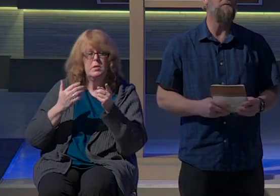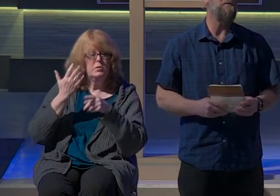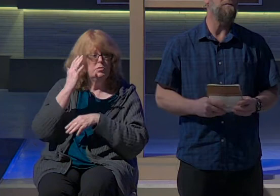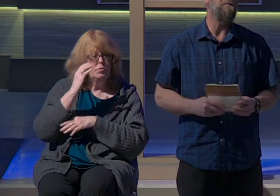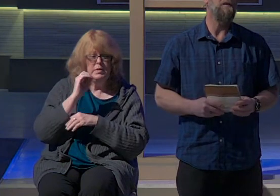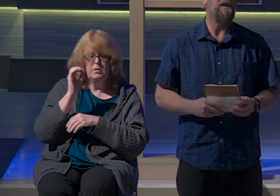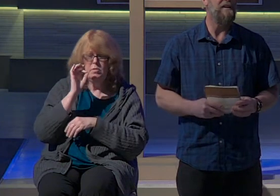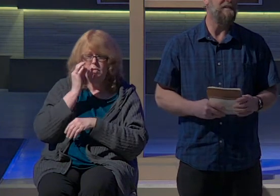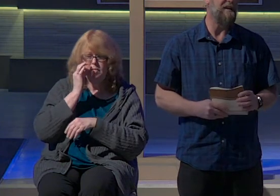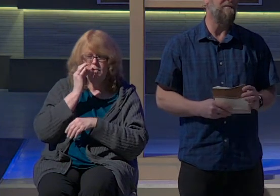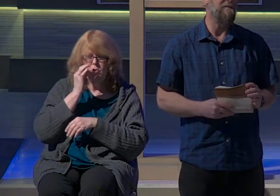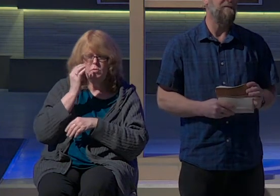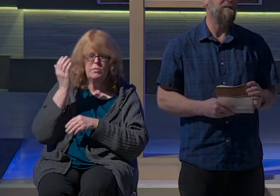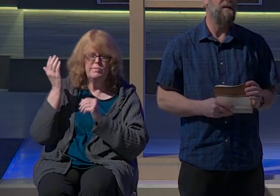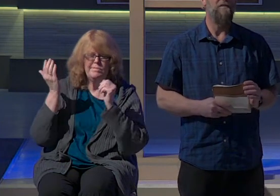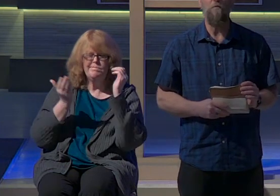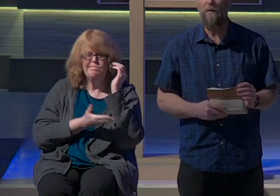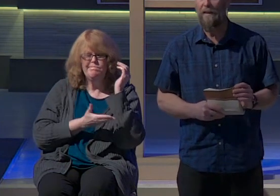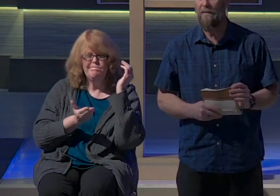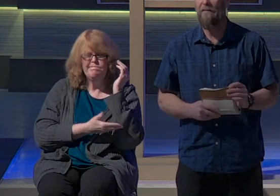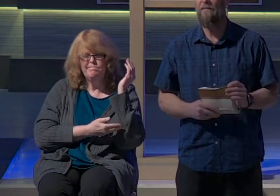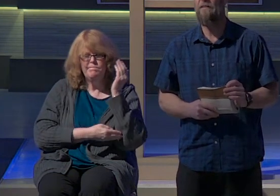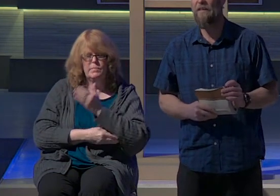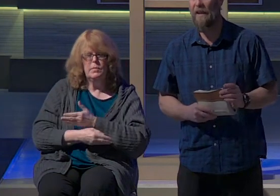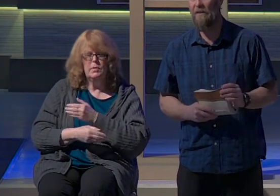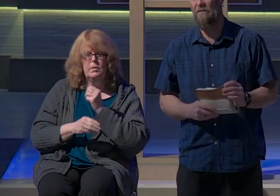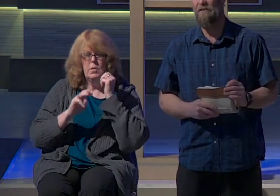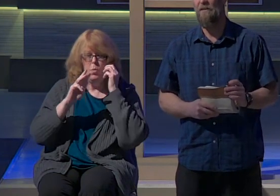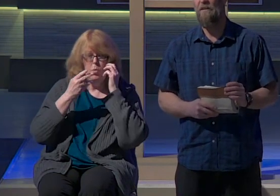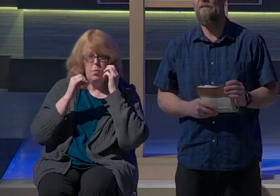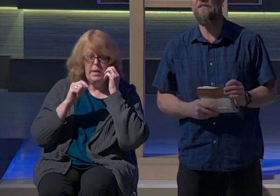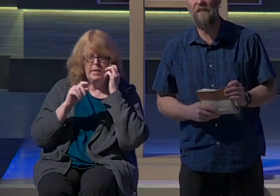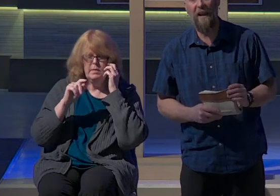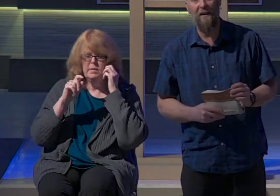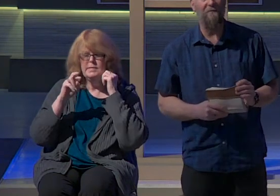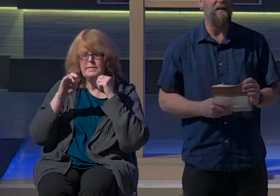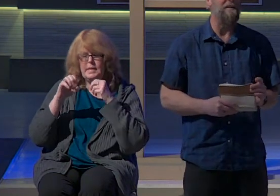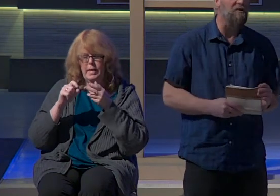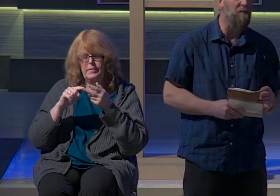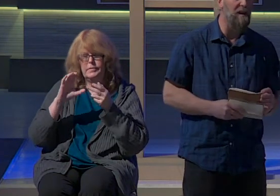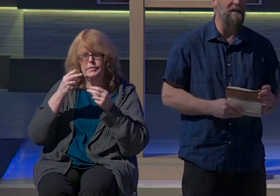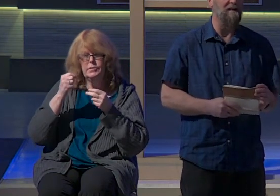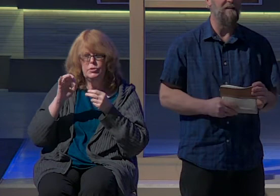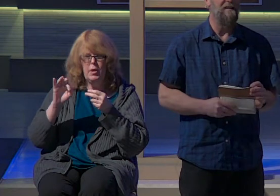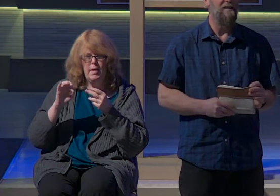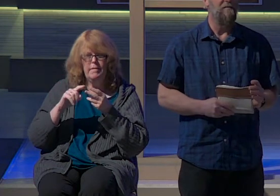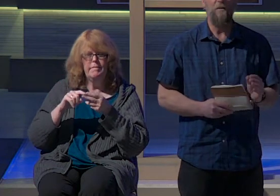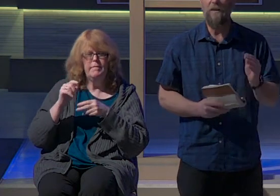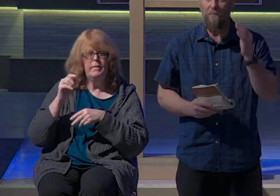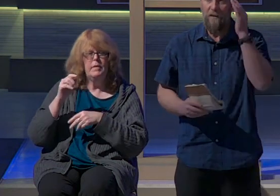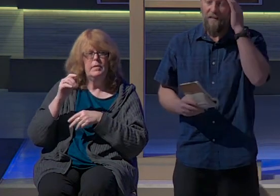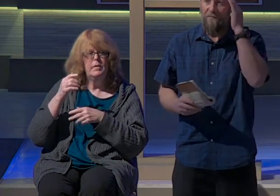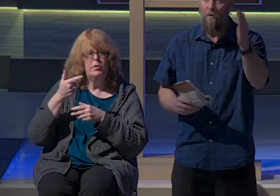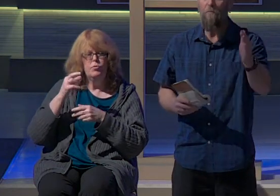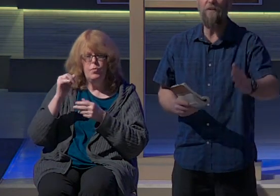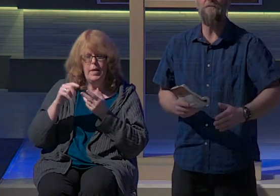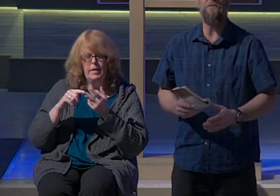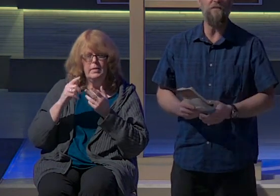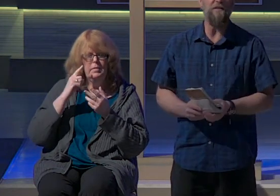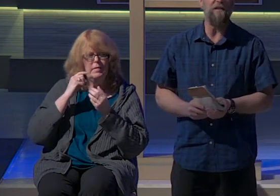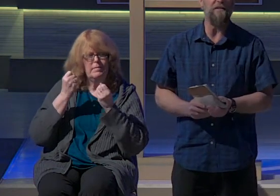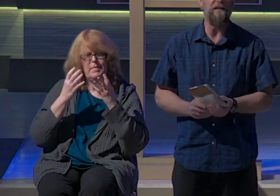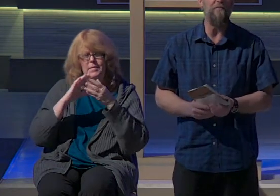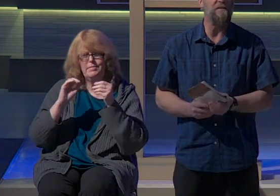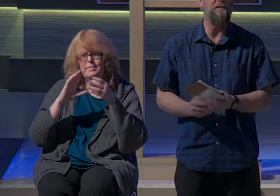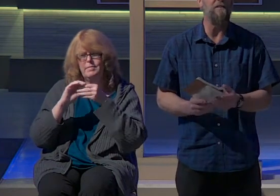no fruit, cut it down. The wheat, the tares, the chaff on the grain, right? We can think of a whole bunch of